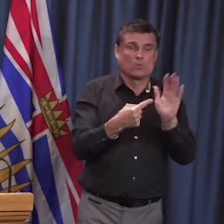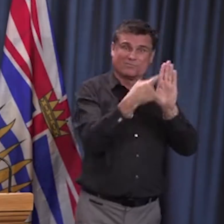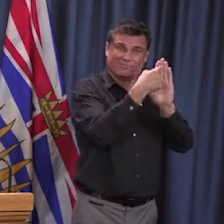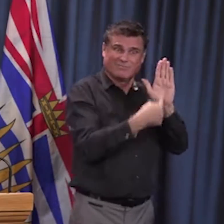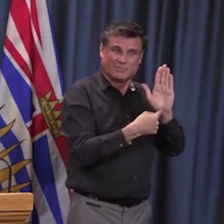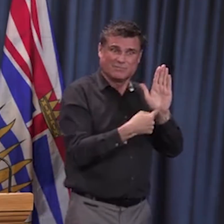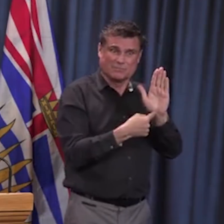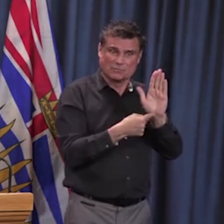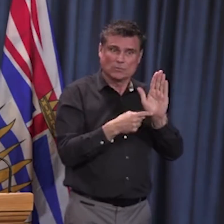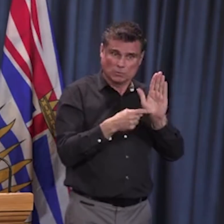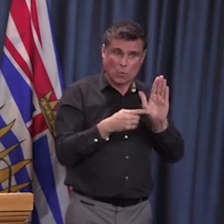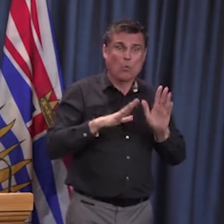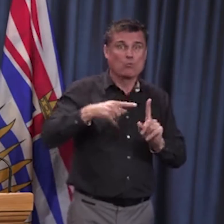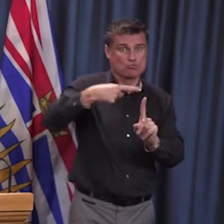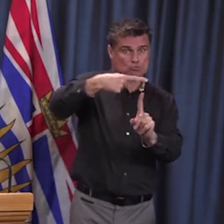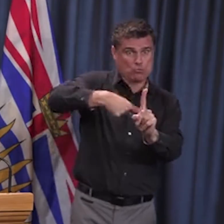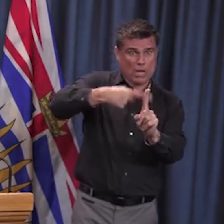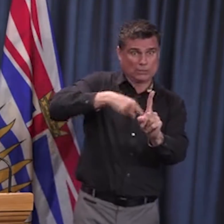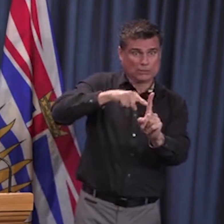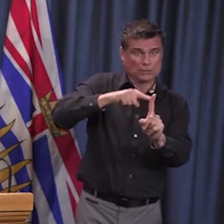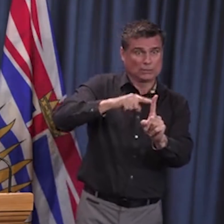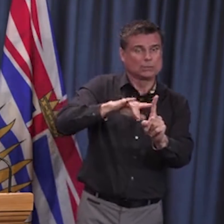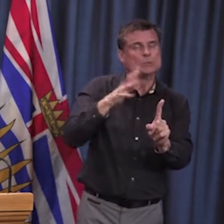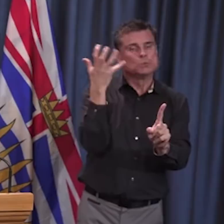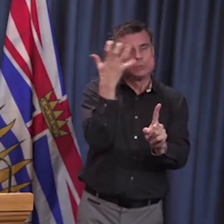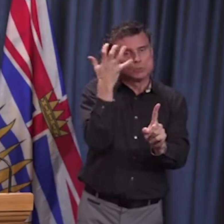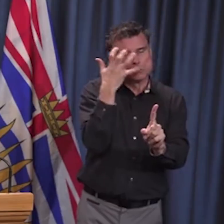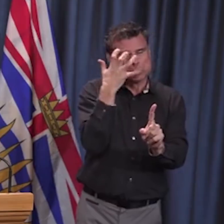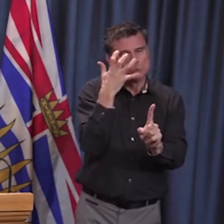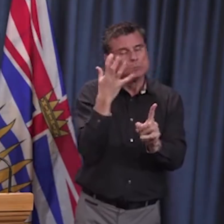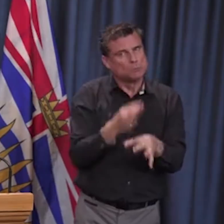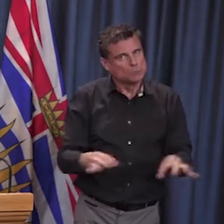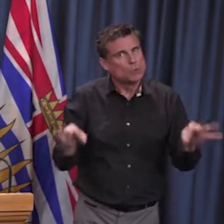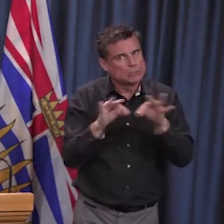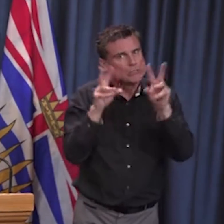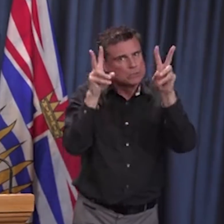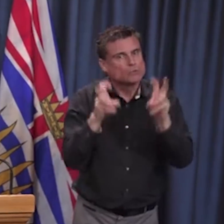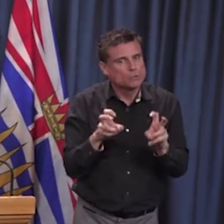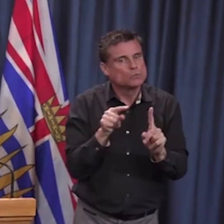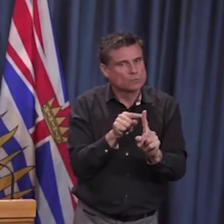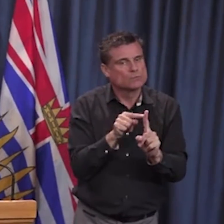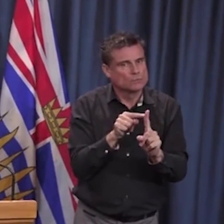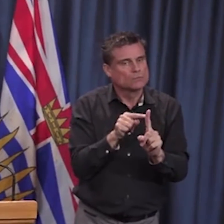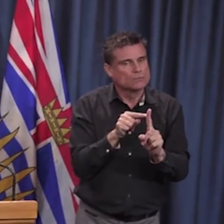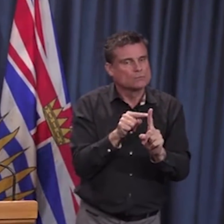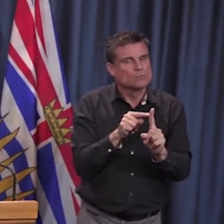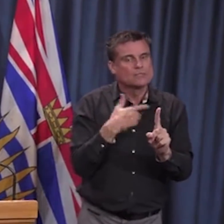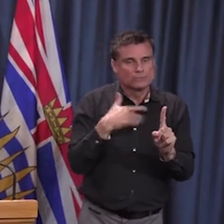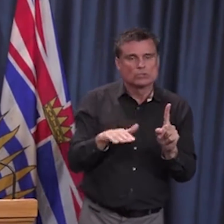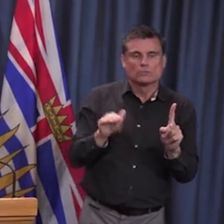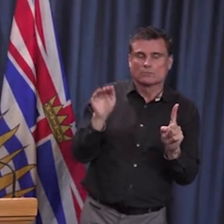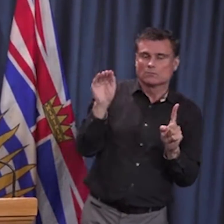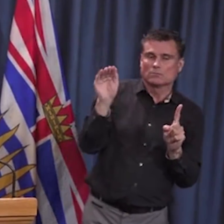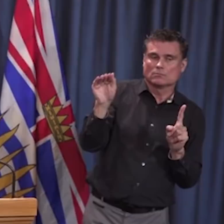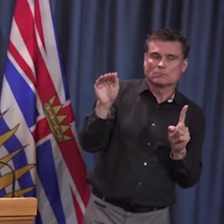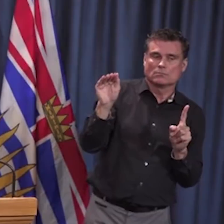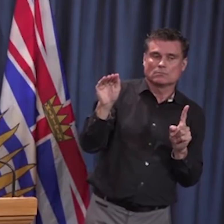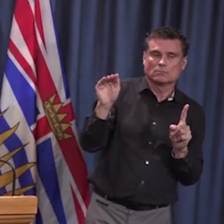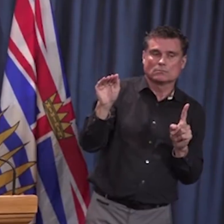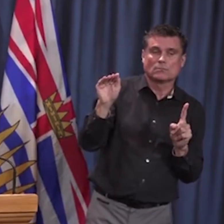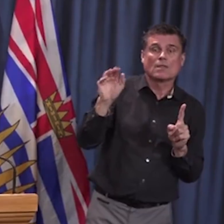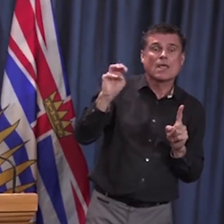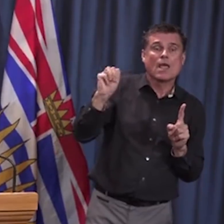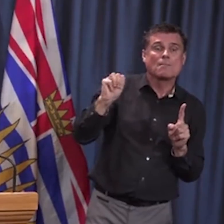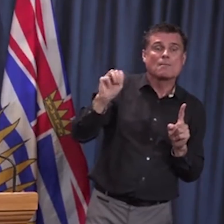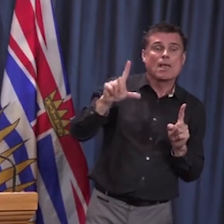issue for so many British Columbians. I asked Spencer Chandra-Herbert, the MLA for West End, who did an exhaustive review